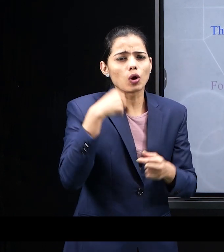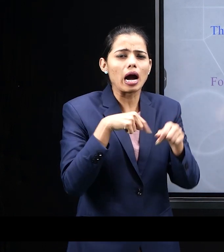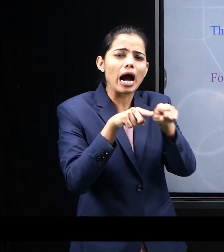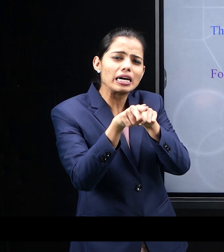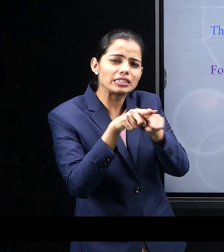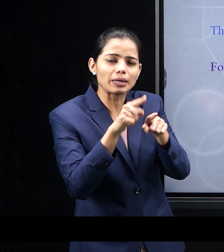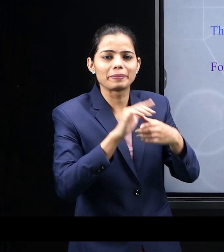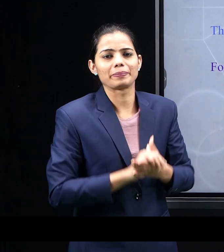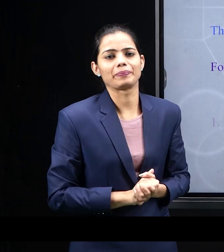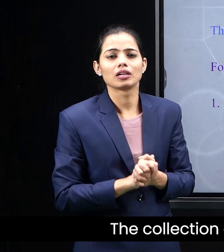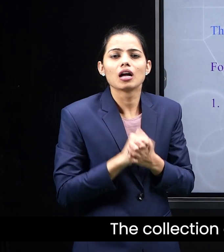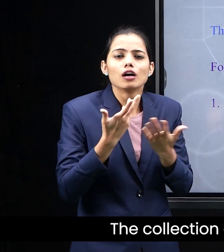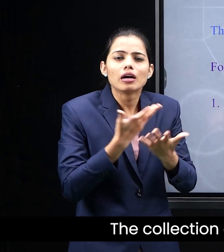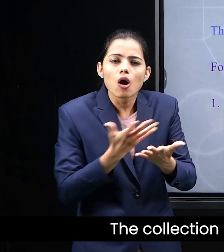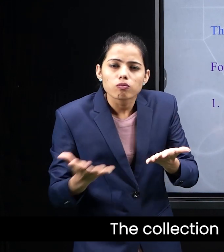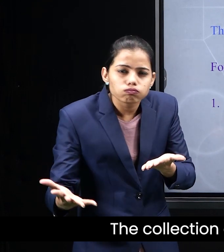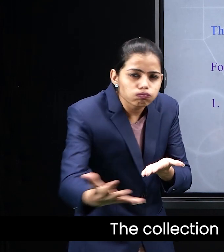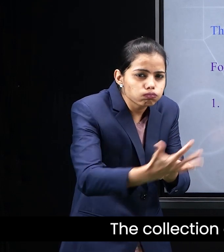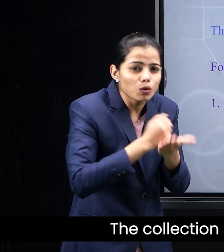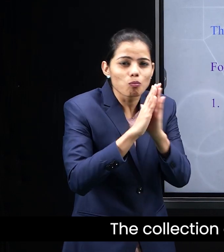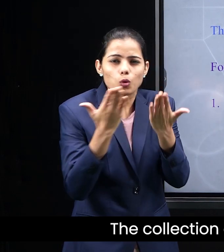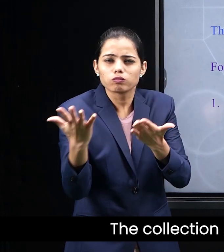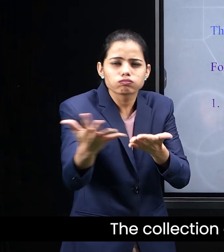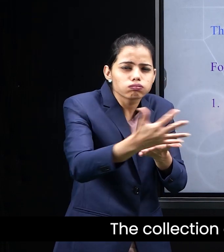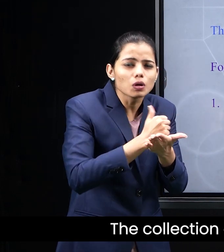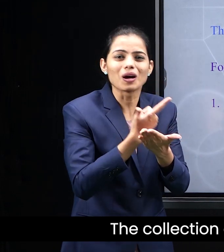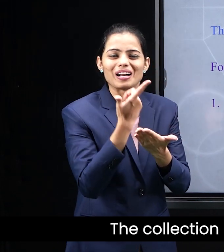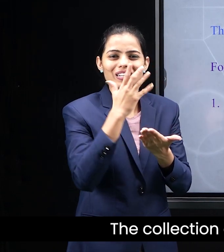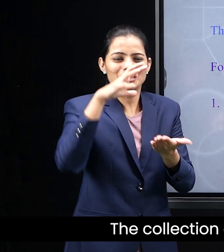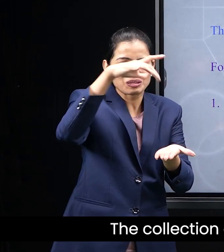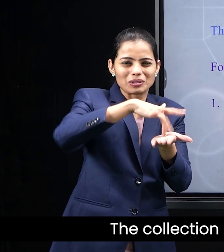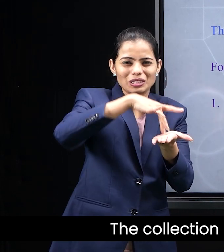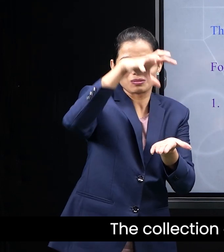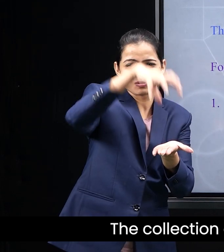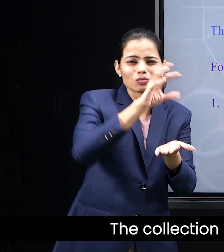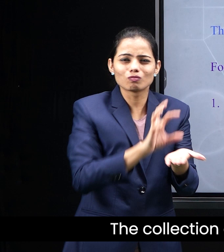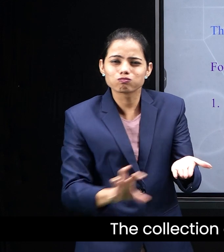For example, the collection of all books in a district central library,